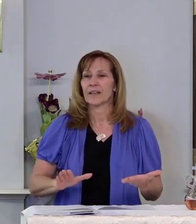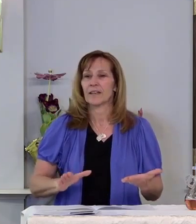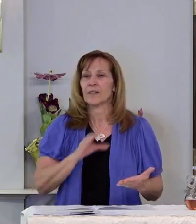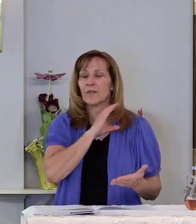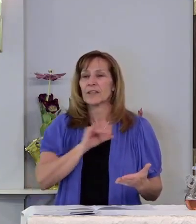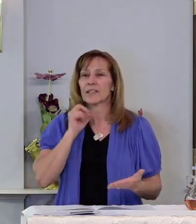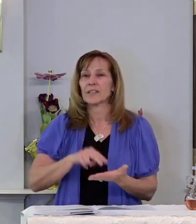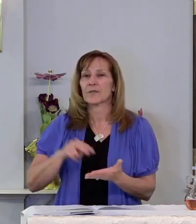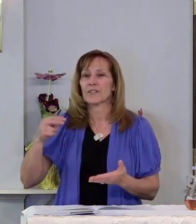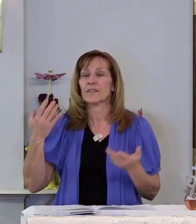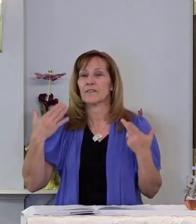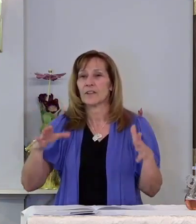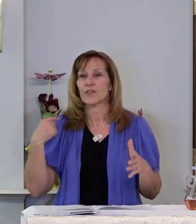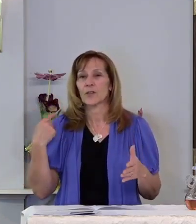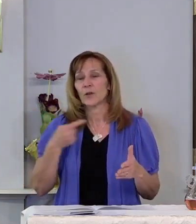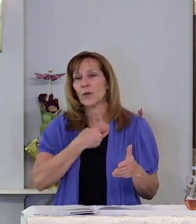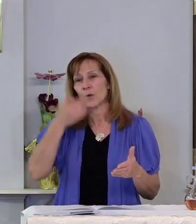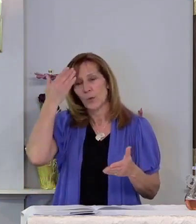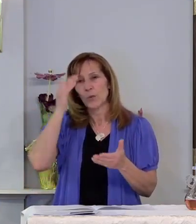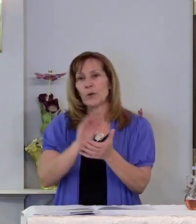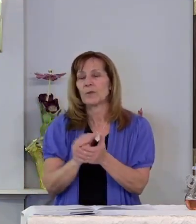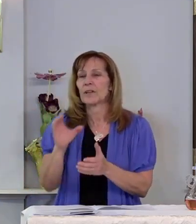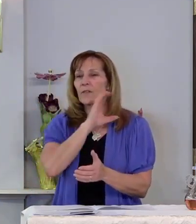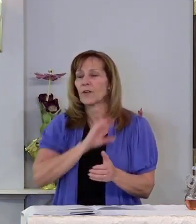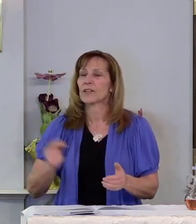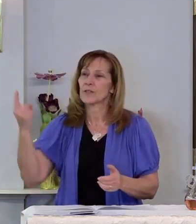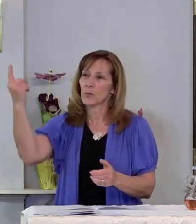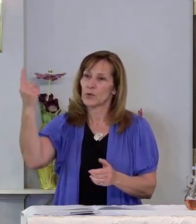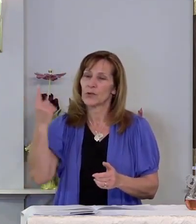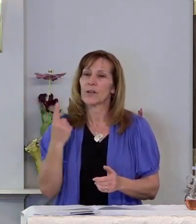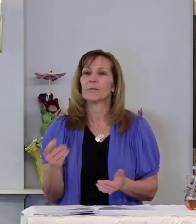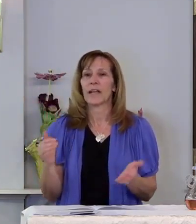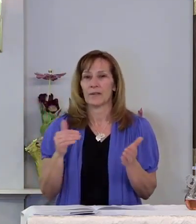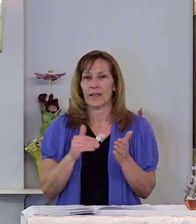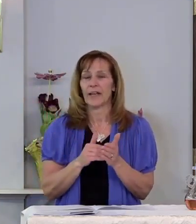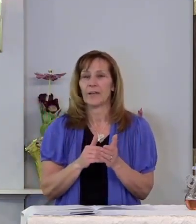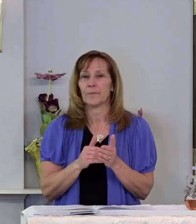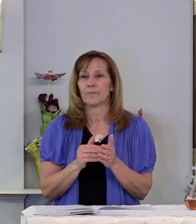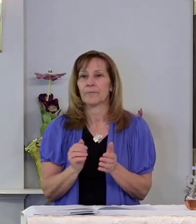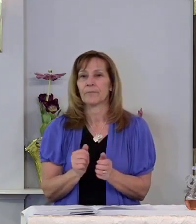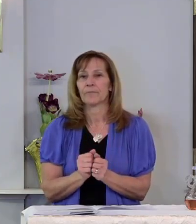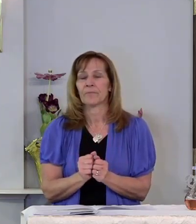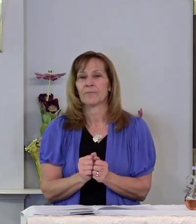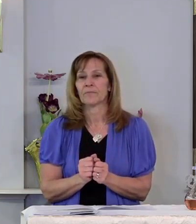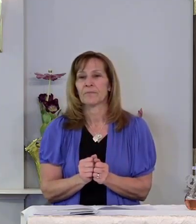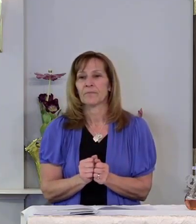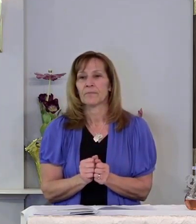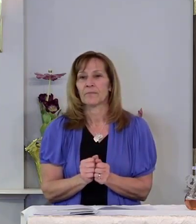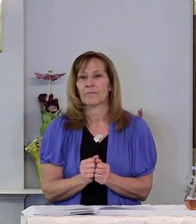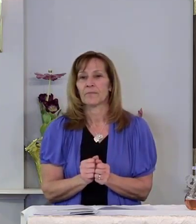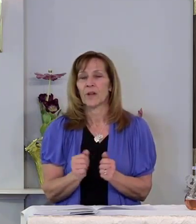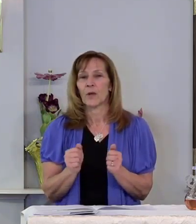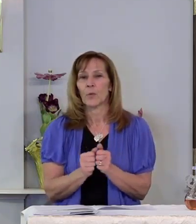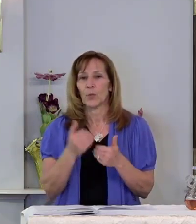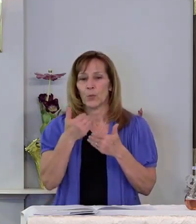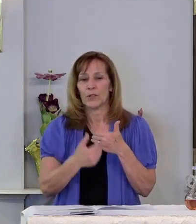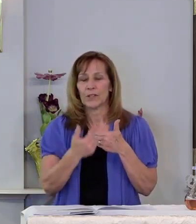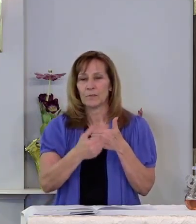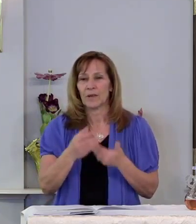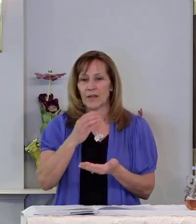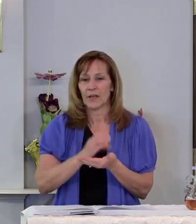blood, shed for you and for all people for the forgiveness of sin. Do this for the remembrance of me."